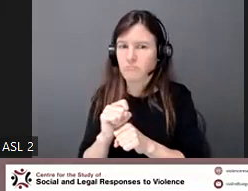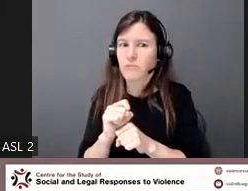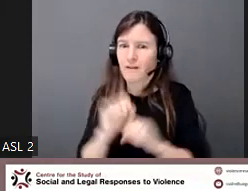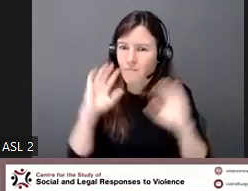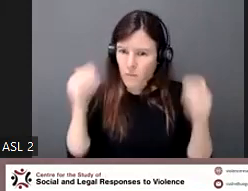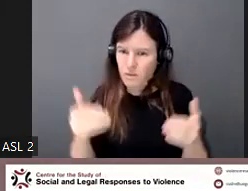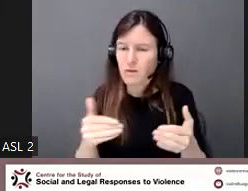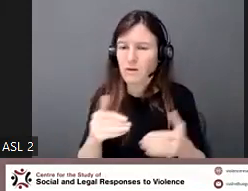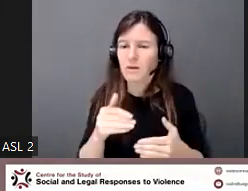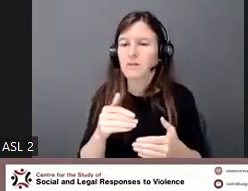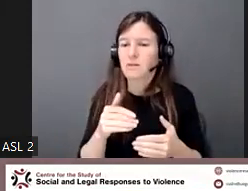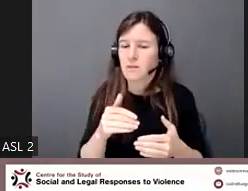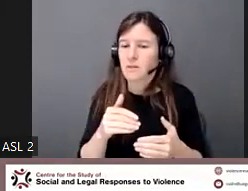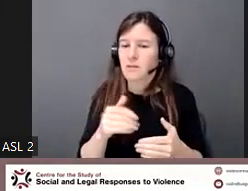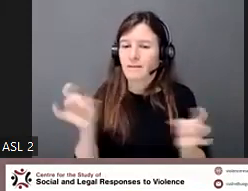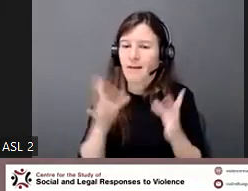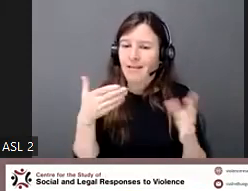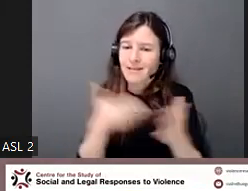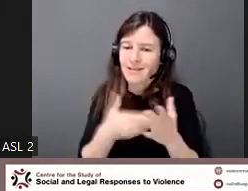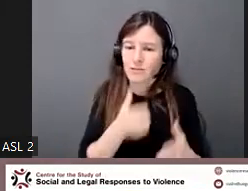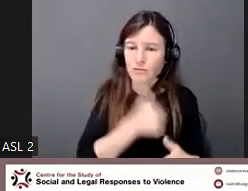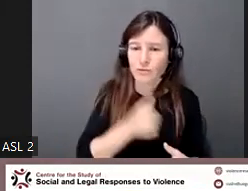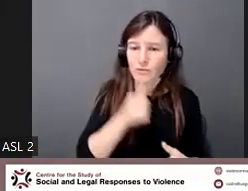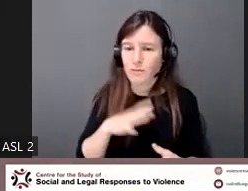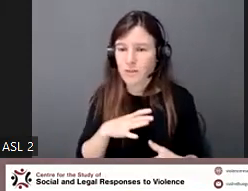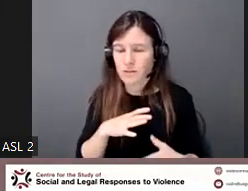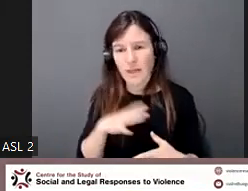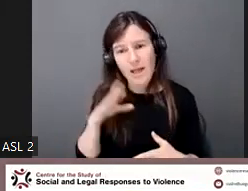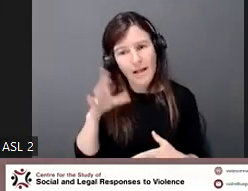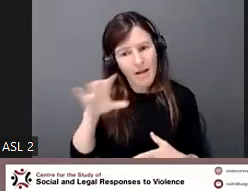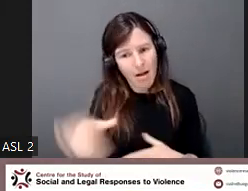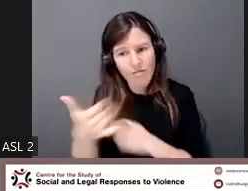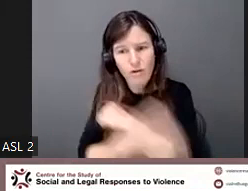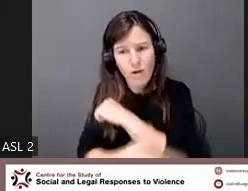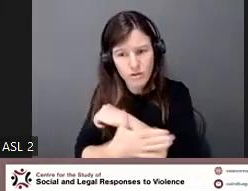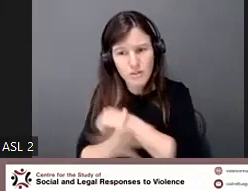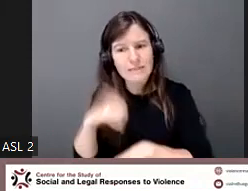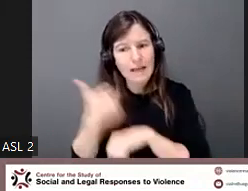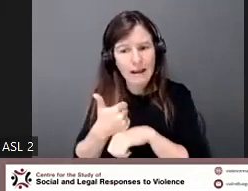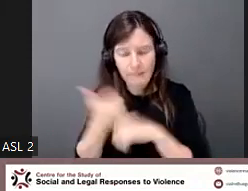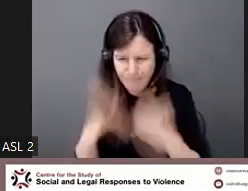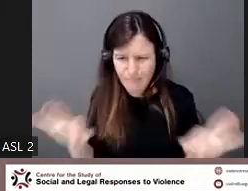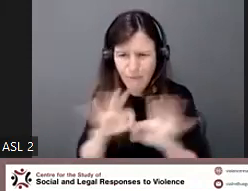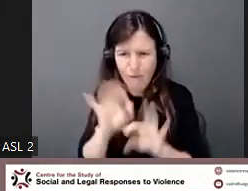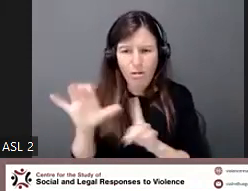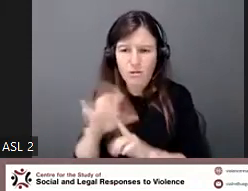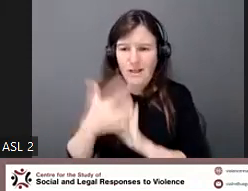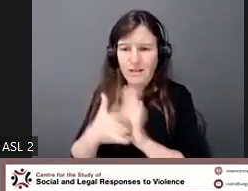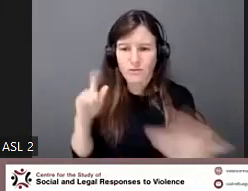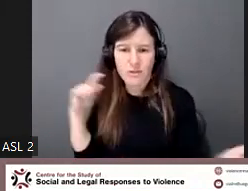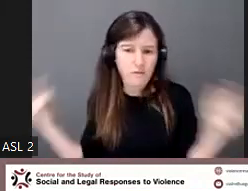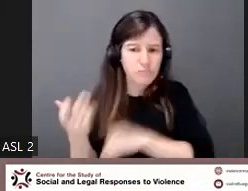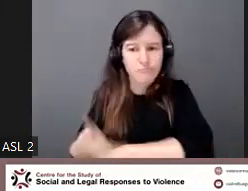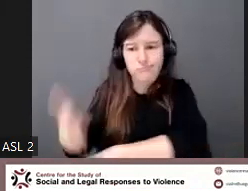gender-based violence, producing important legal, social, and cultural transformations, including